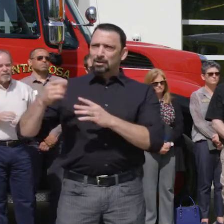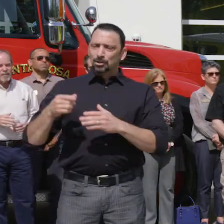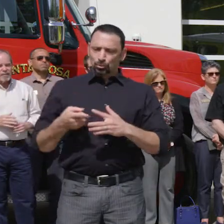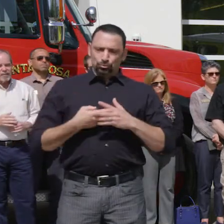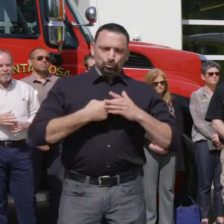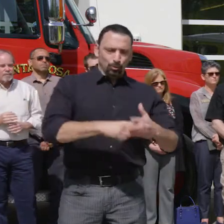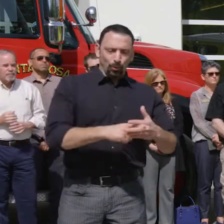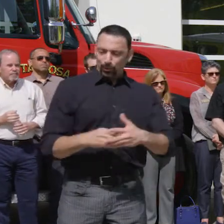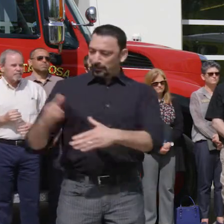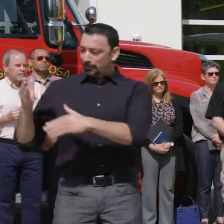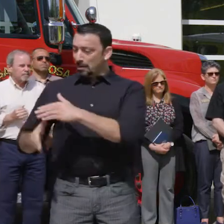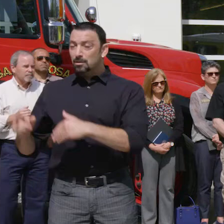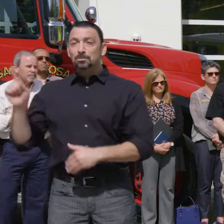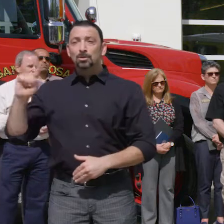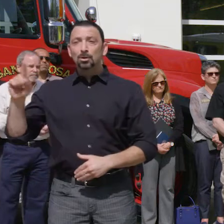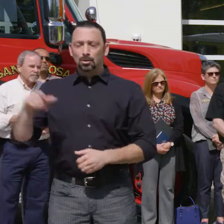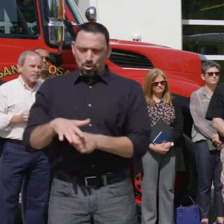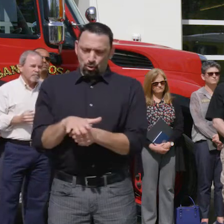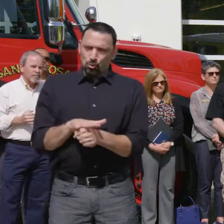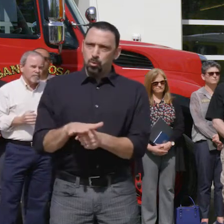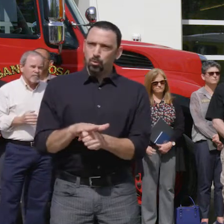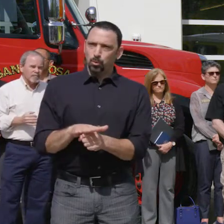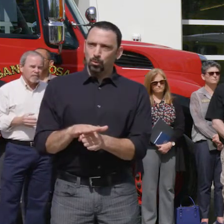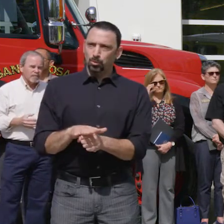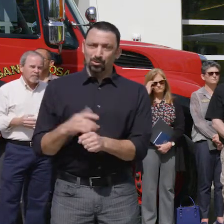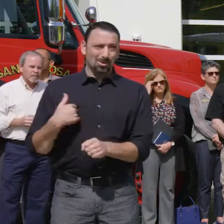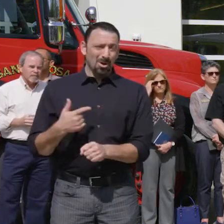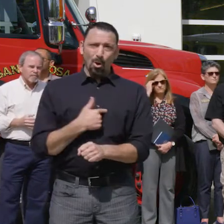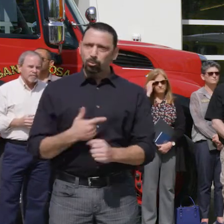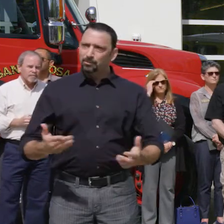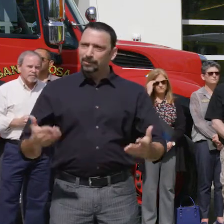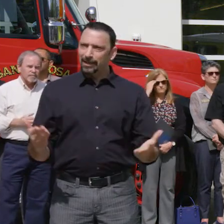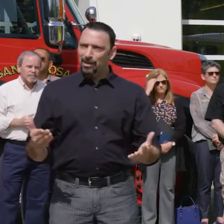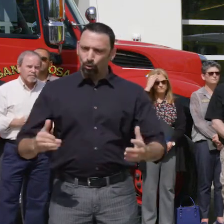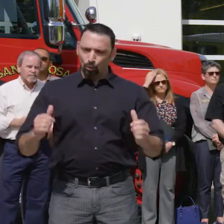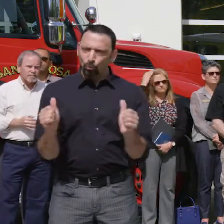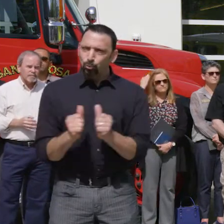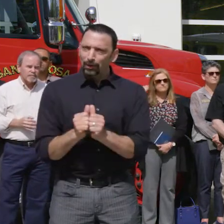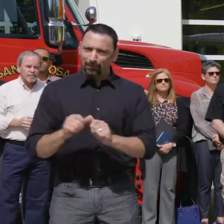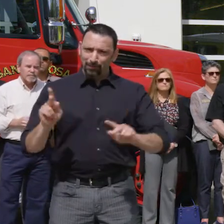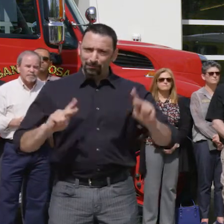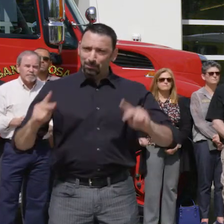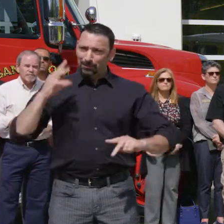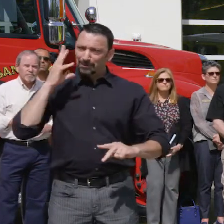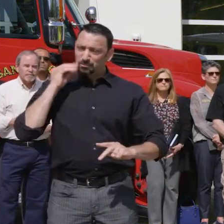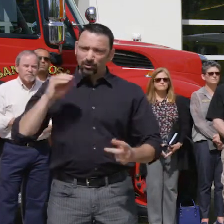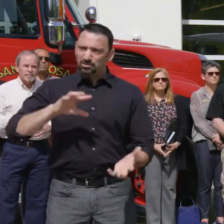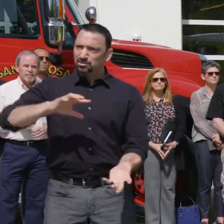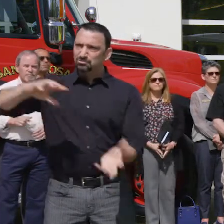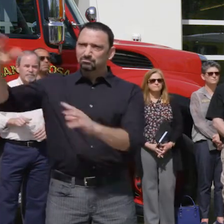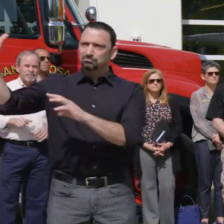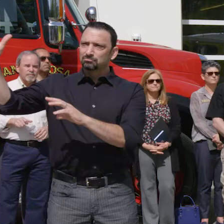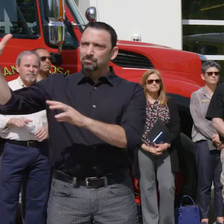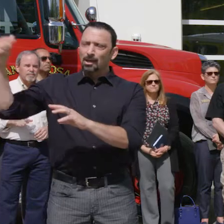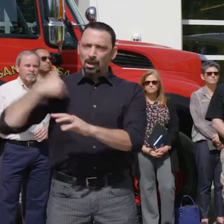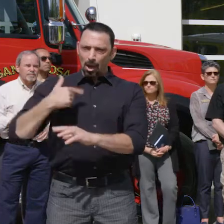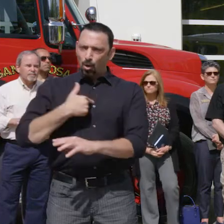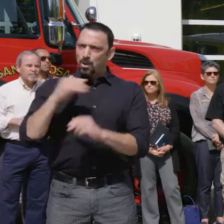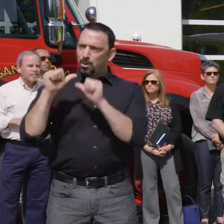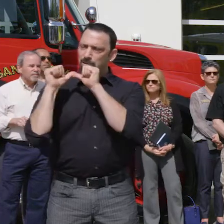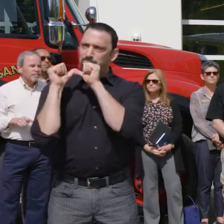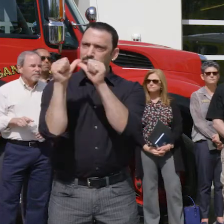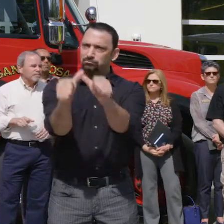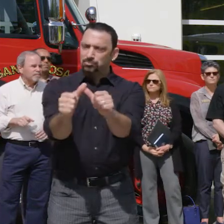level. We've been here all along with our residents, and we're going to continue to be there with them.